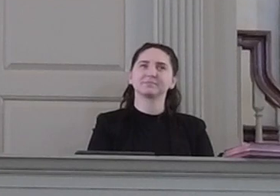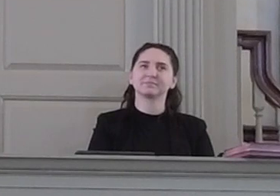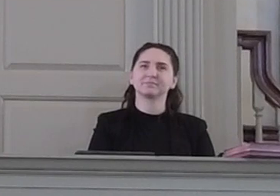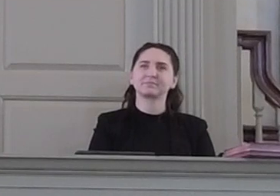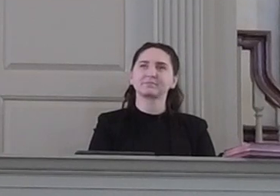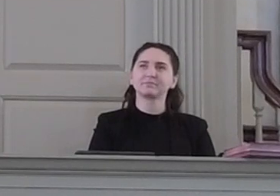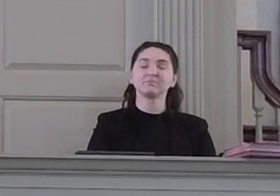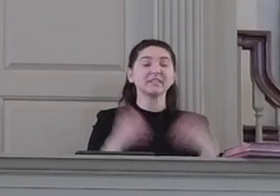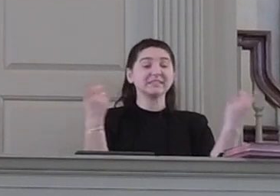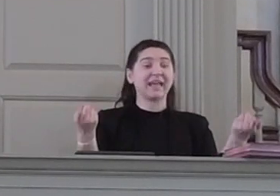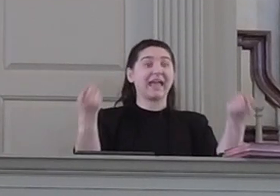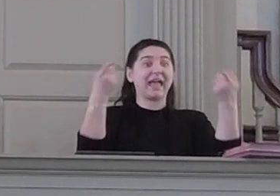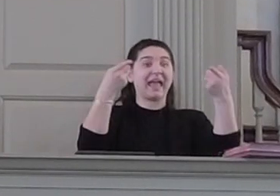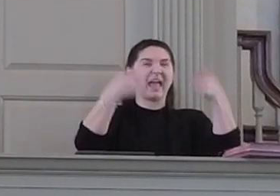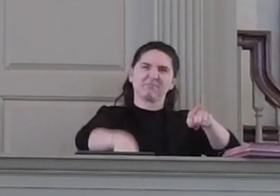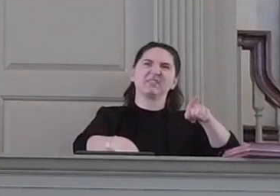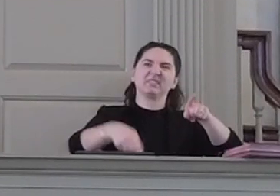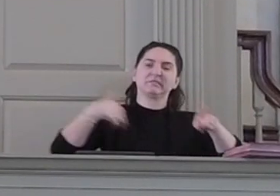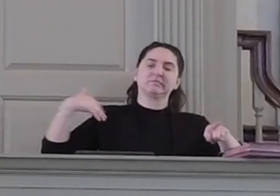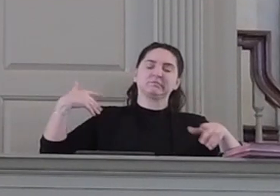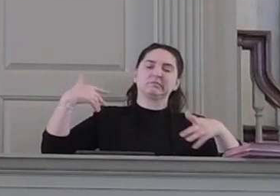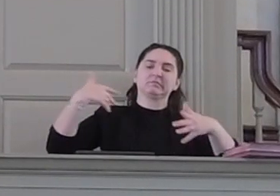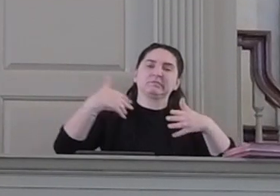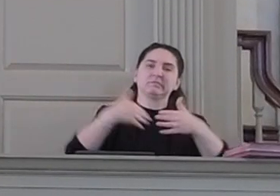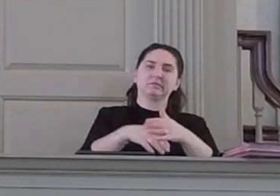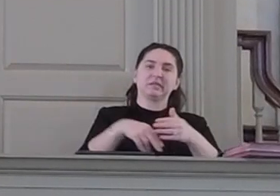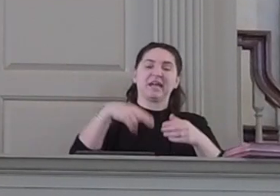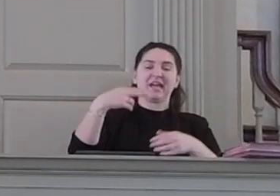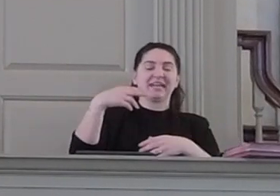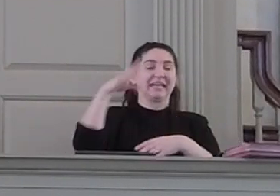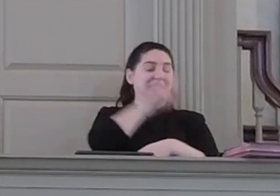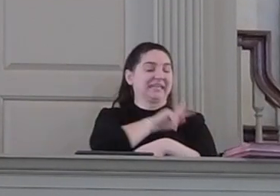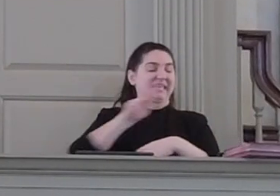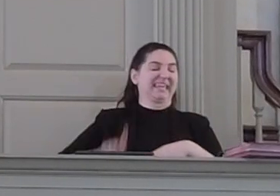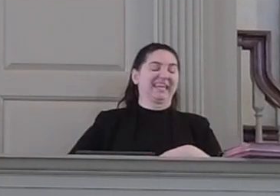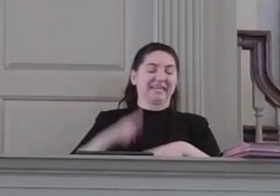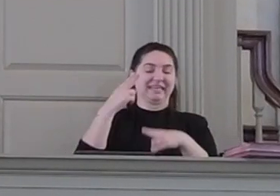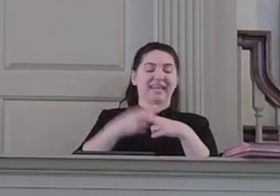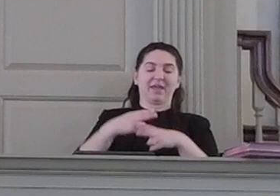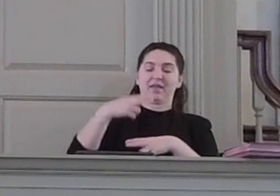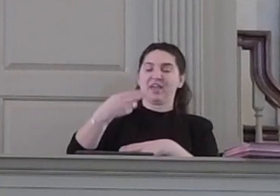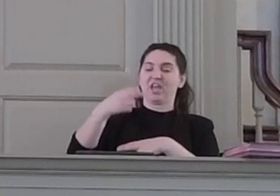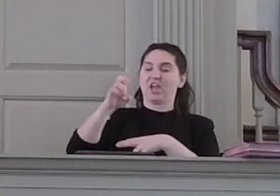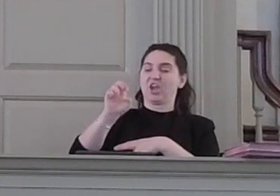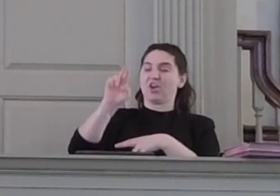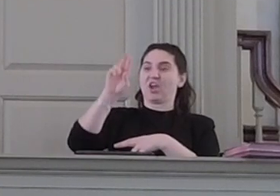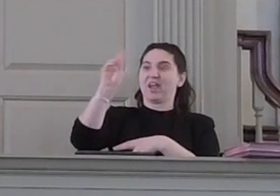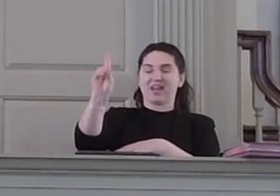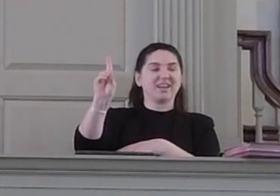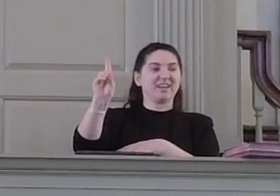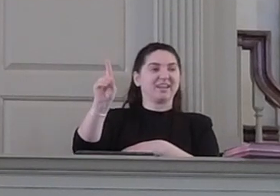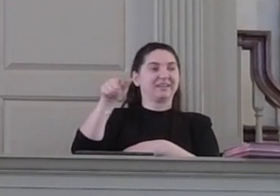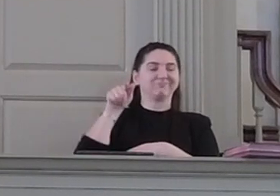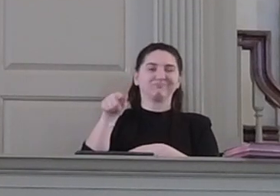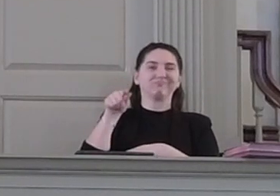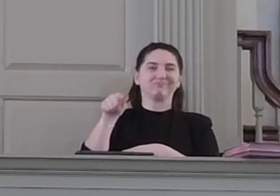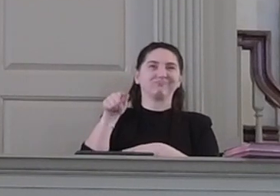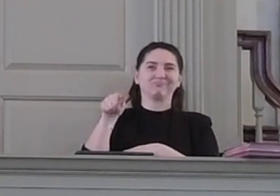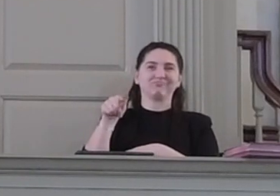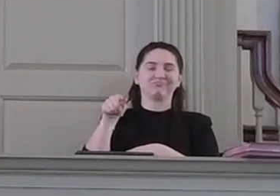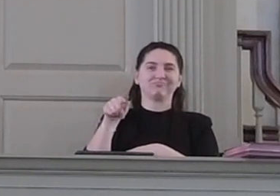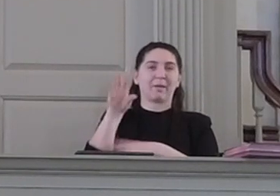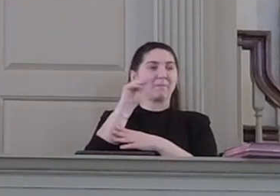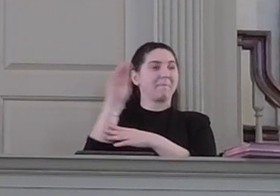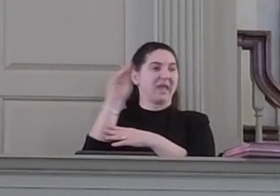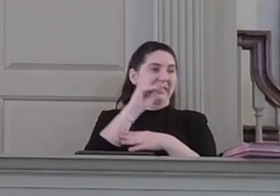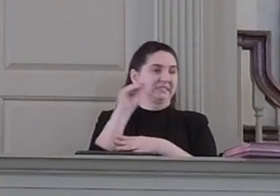But then, of course, Herod had to get into the act. None of us like Herod. He's supposed to be one of us, but we all know that he's a puppet of